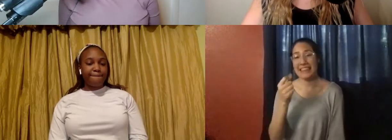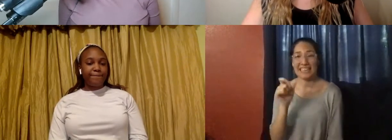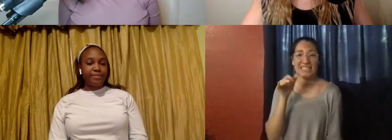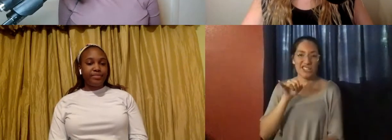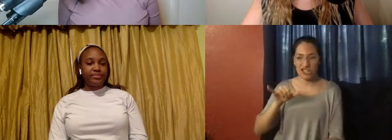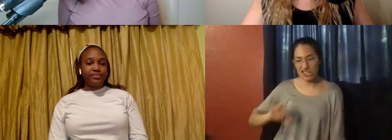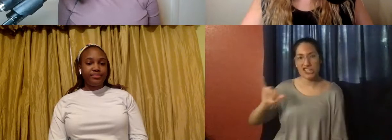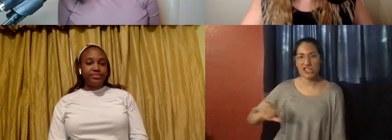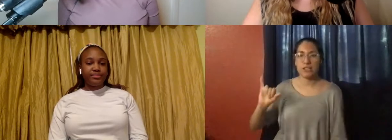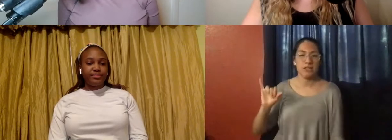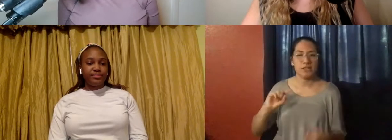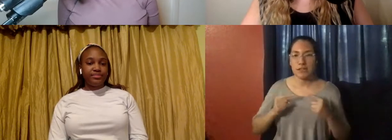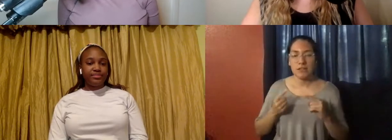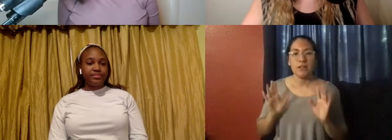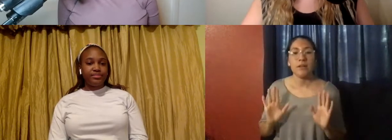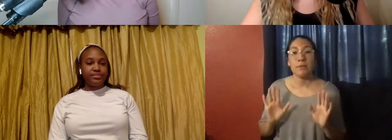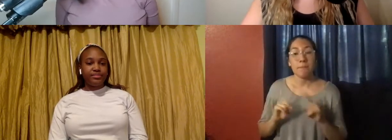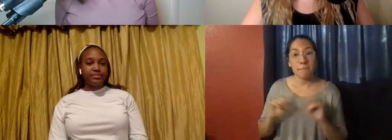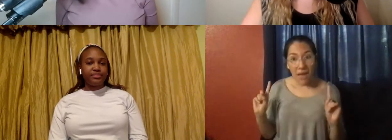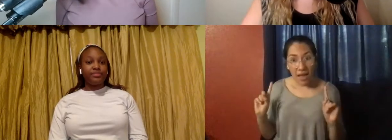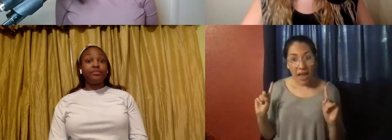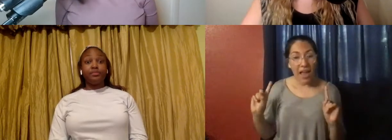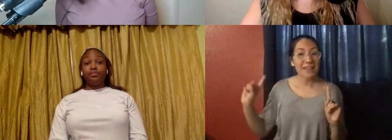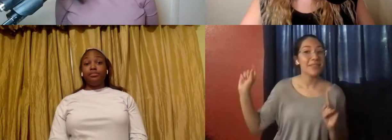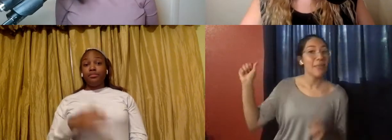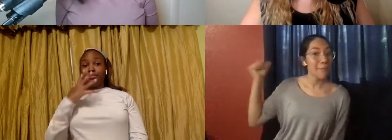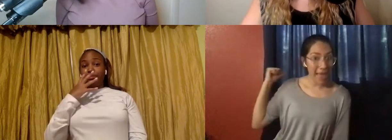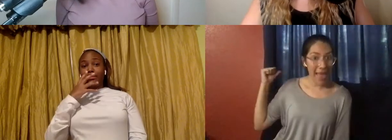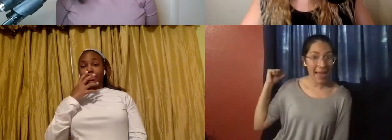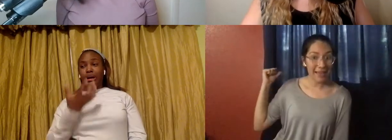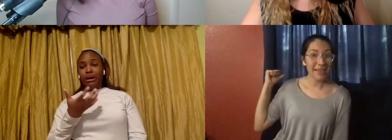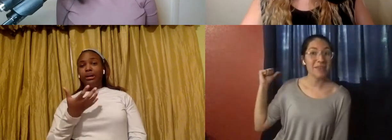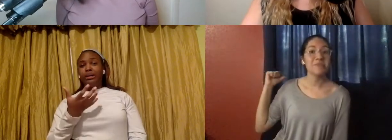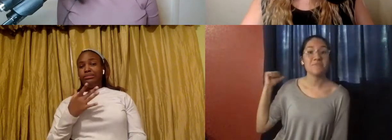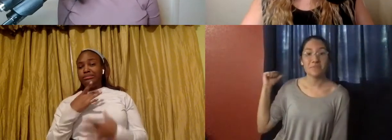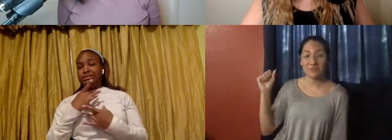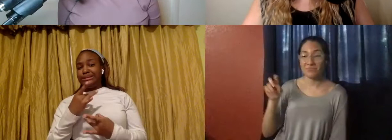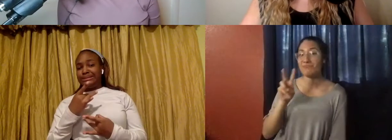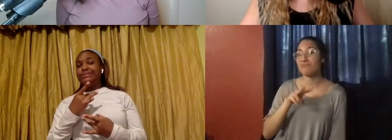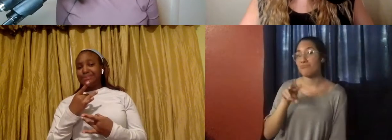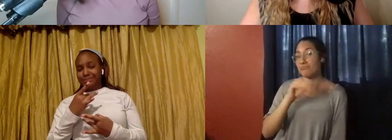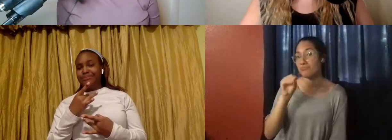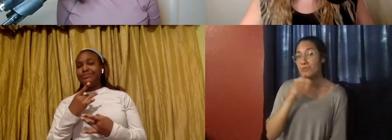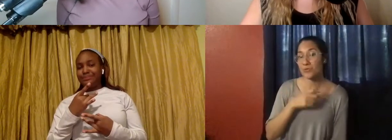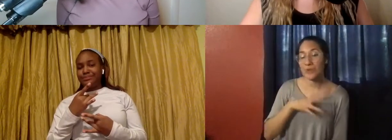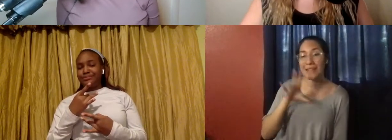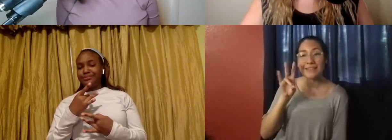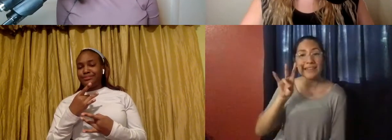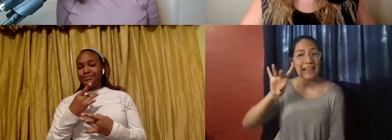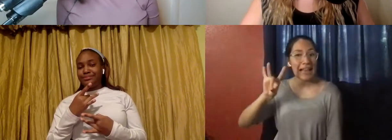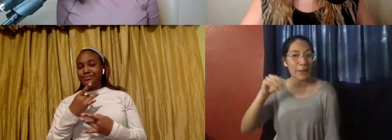is actually the back, according to this survey, with 22% of women and 78% of men.